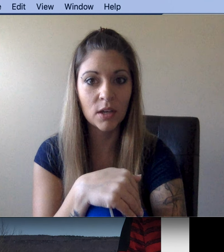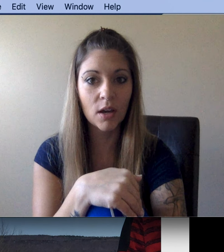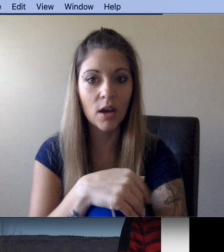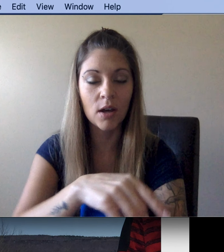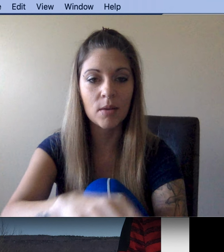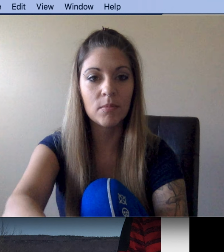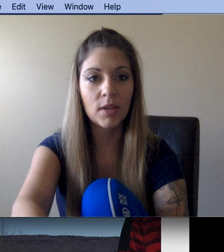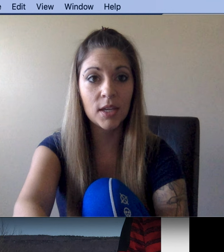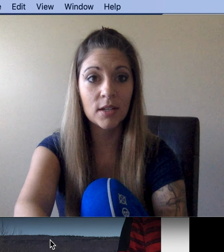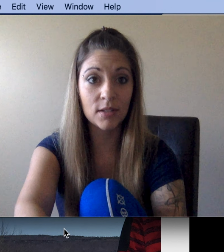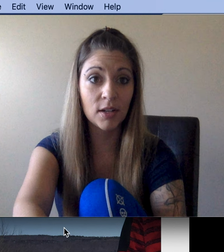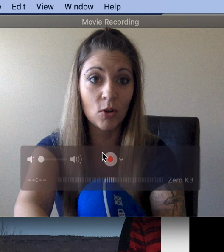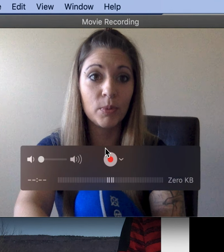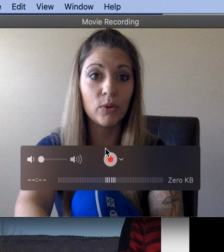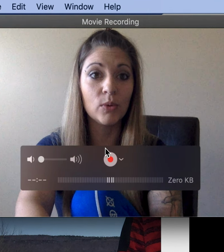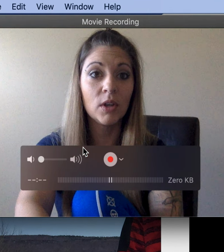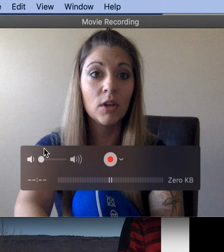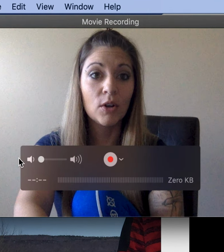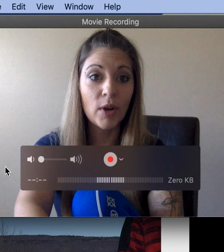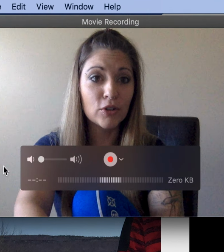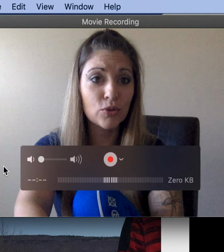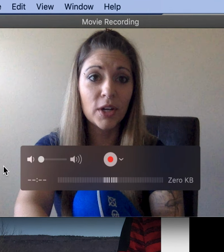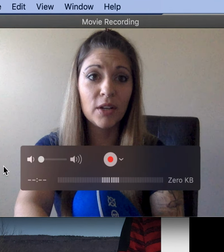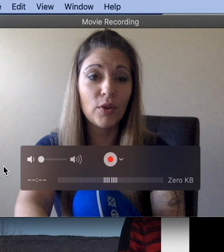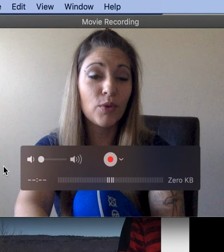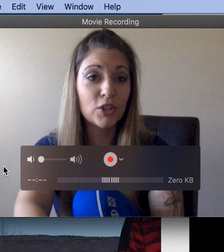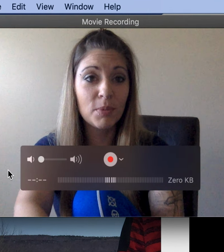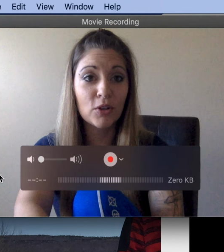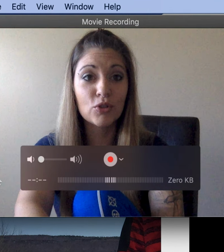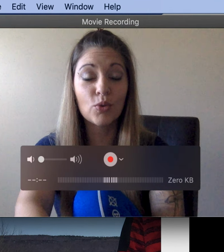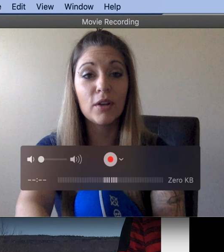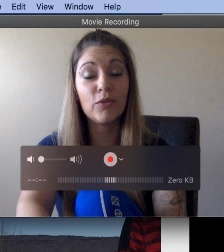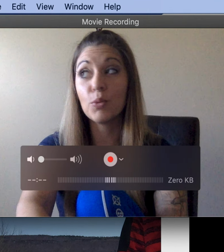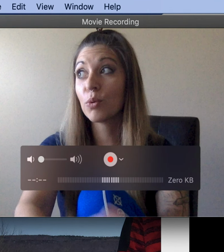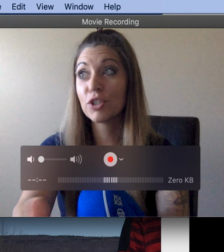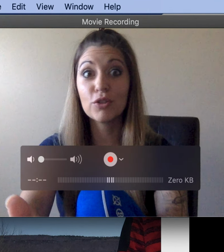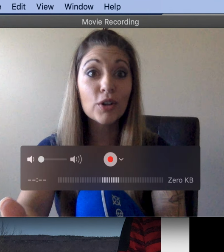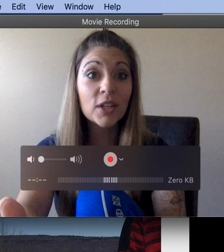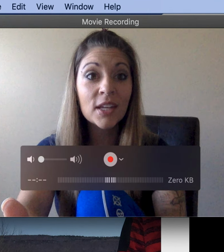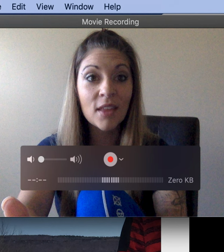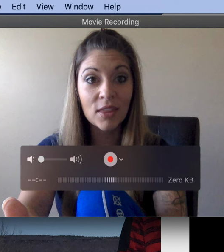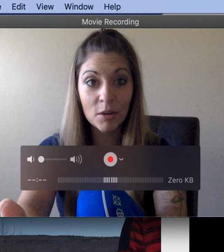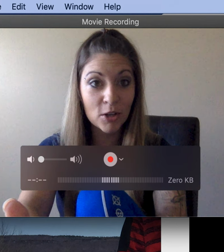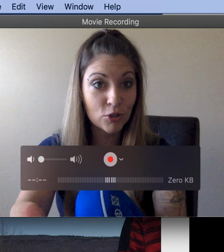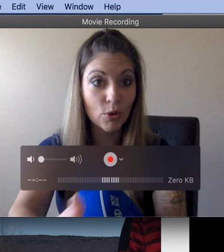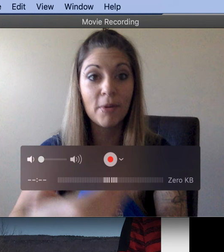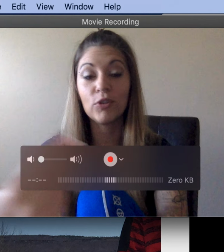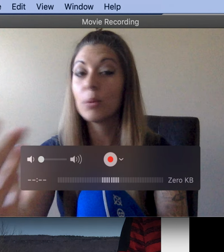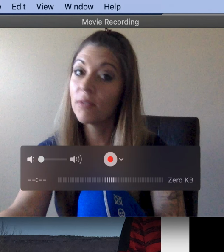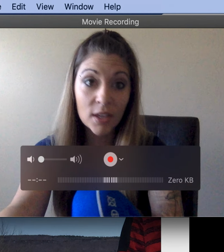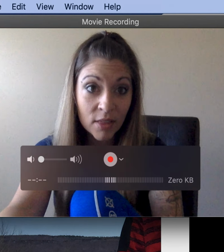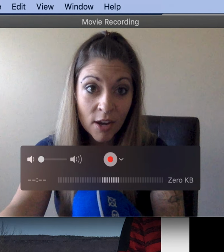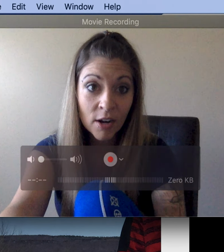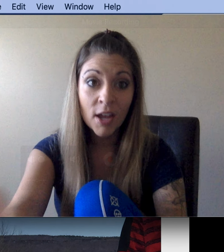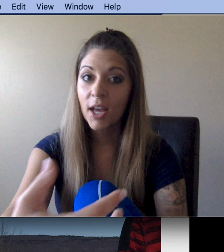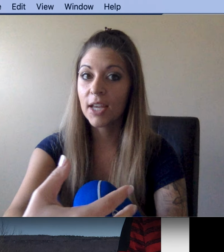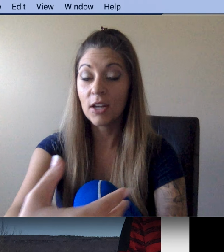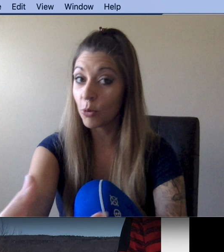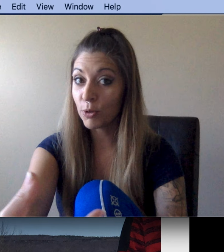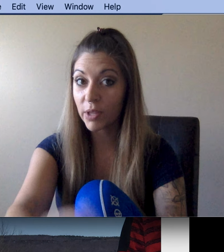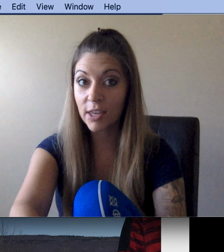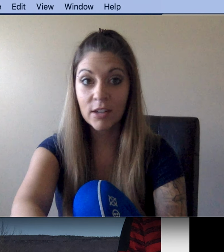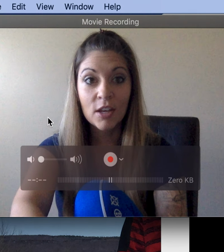week. And it's going to help you write your story. And if you have questions about your story, if you want to watch this early and then think about your story before we even get there,